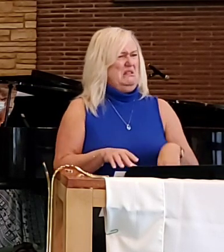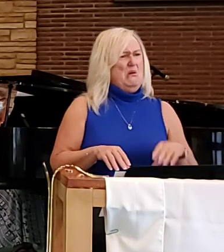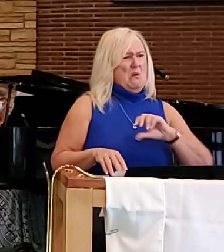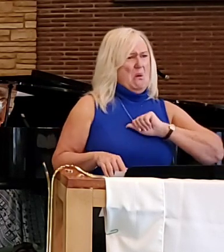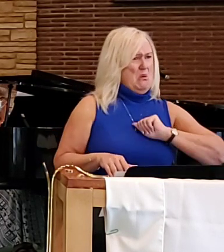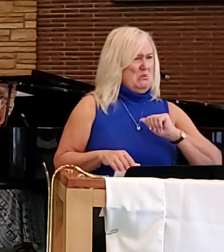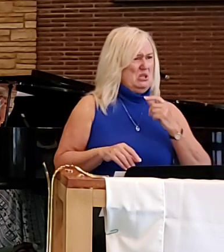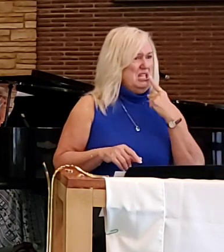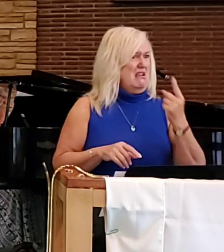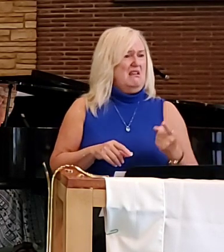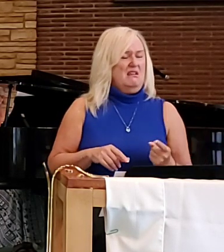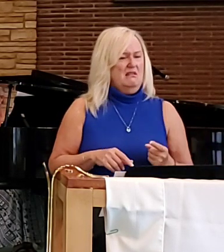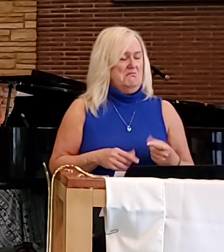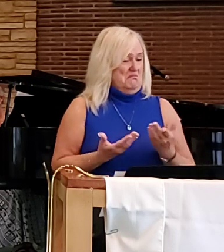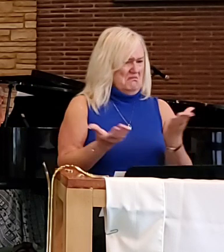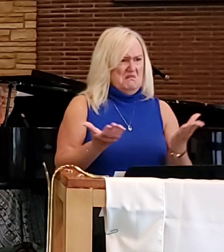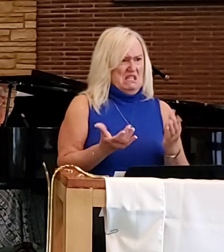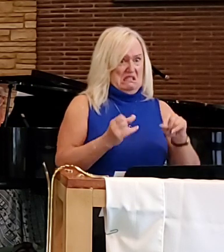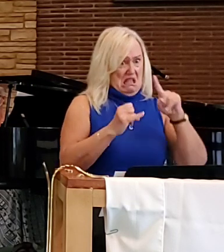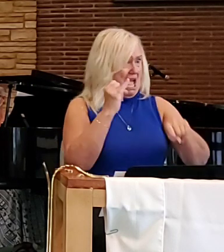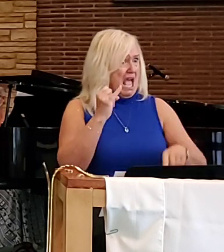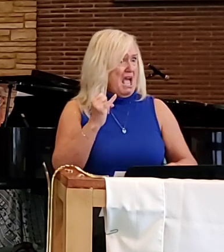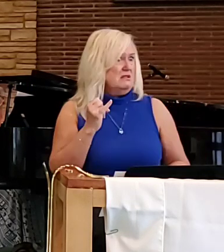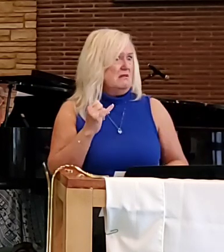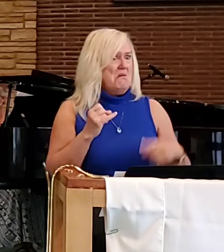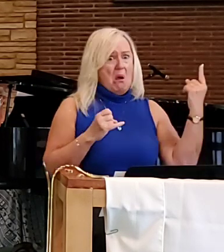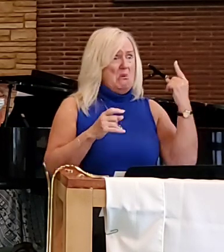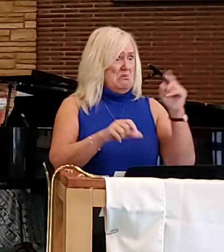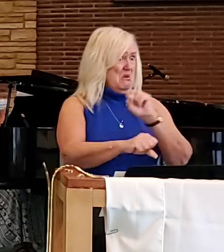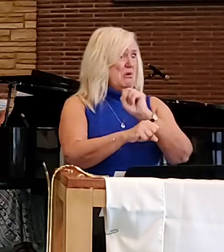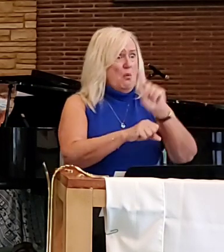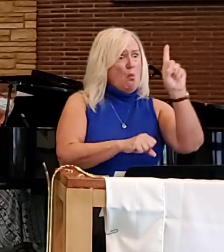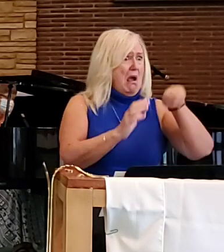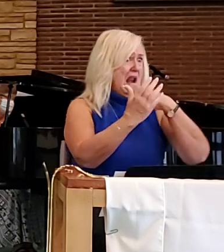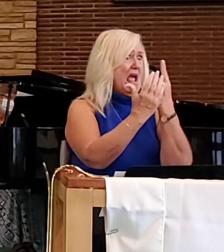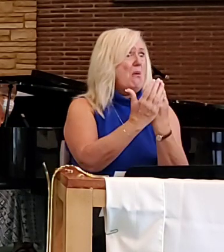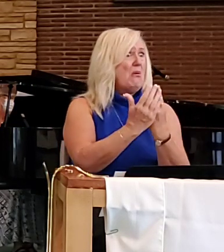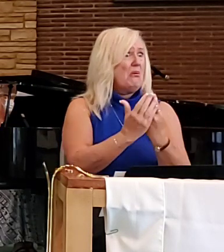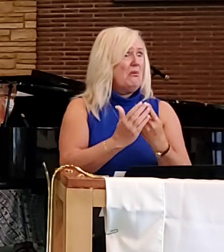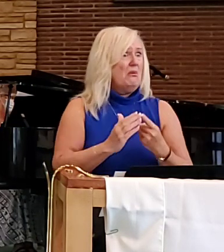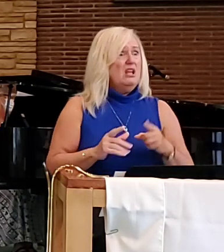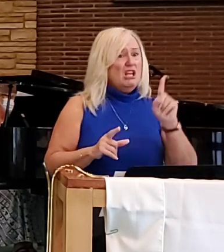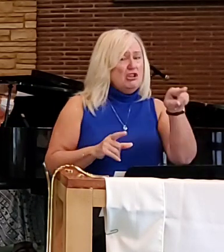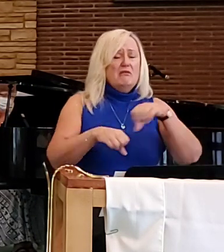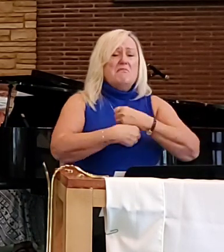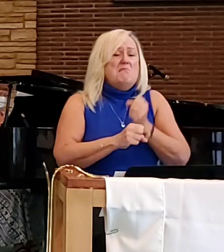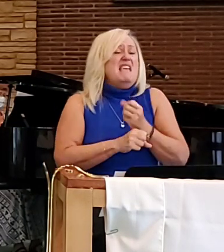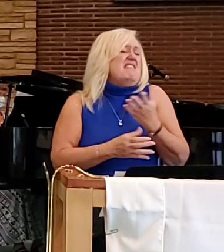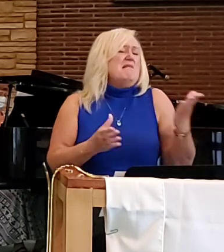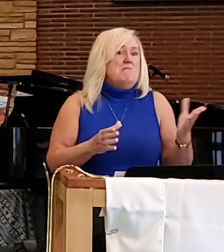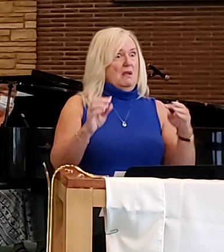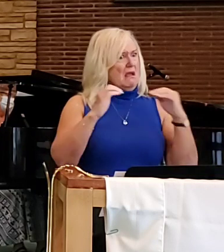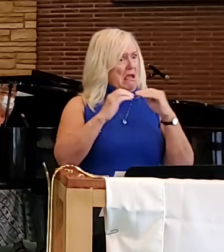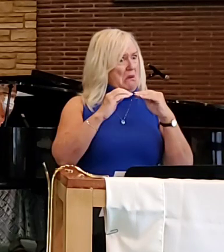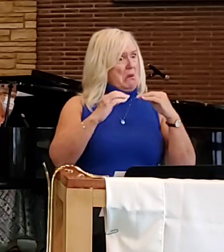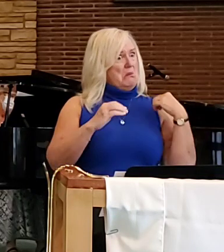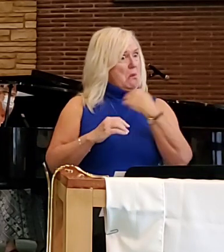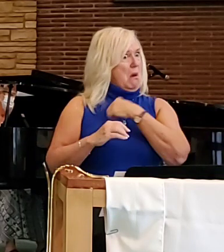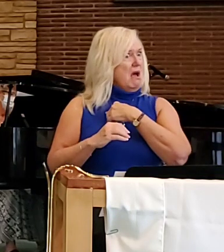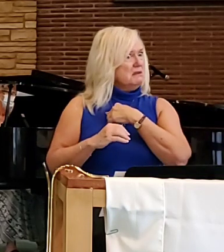saying, 'These last only worked 1 hour, and you have made them equal to